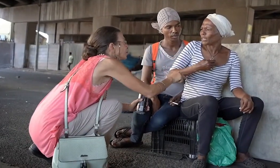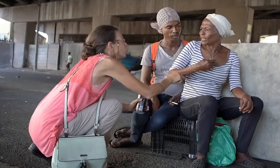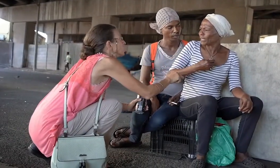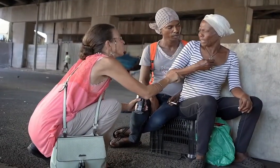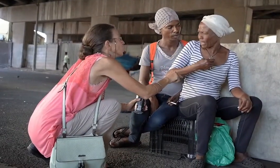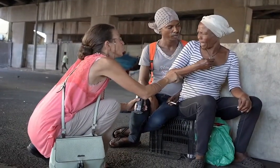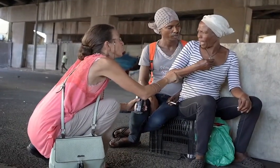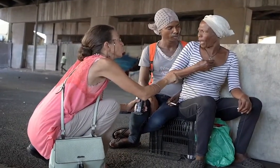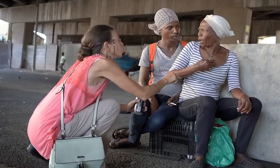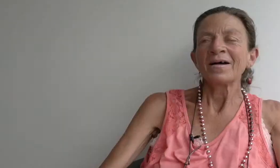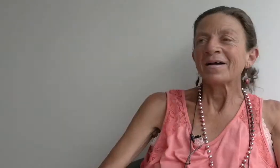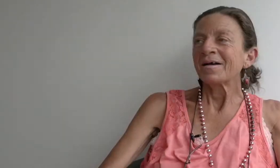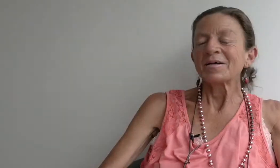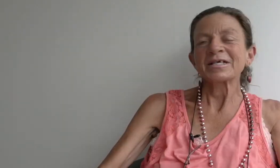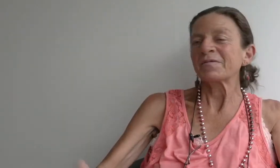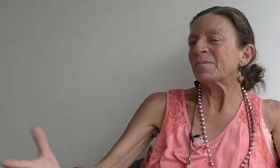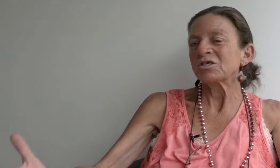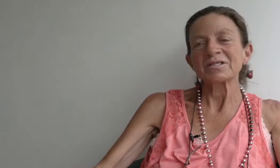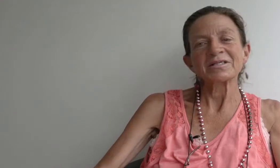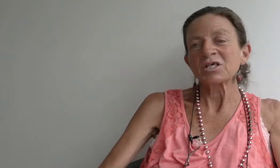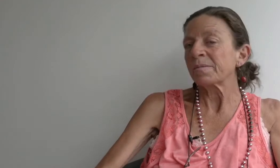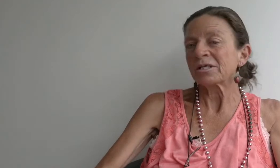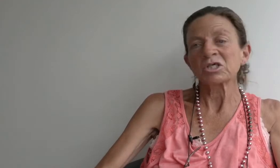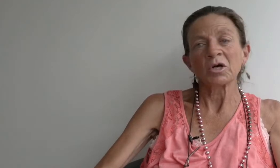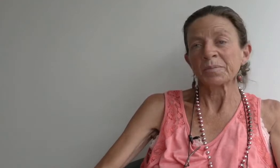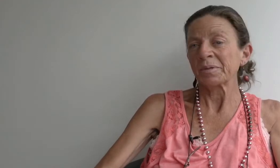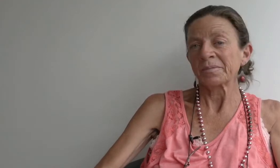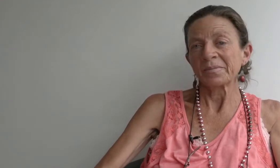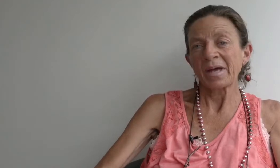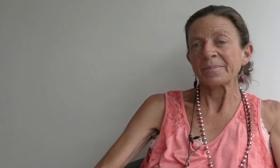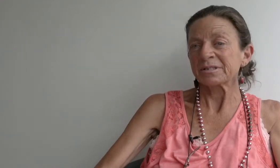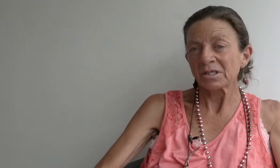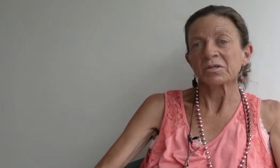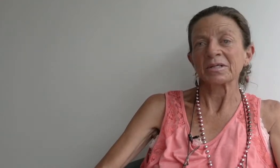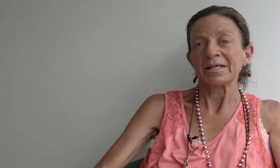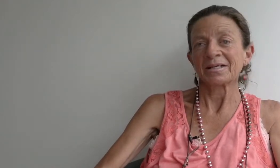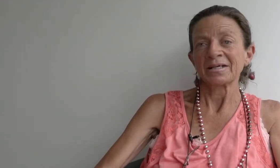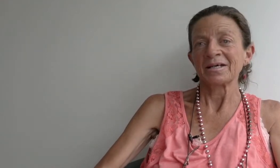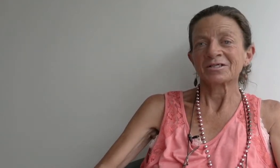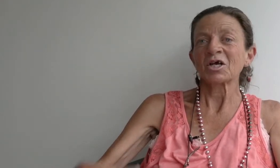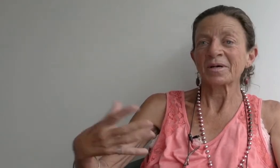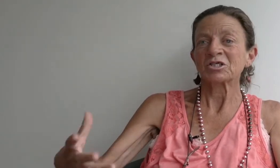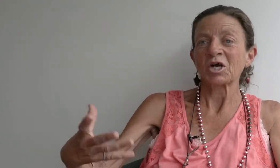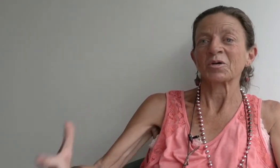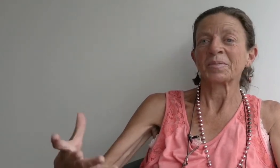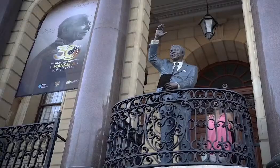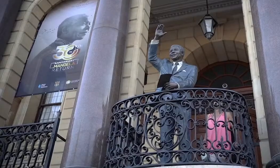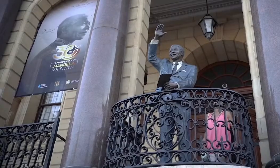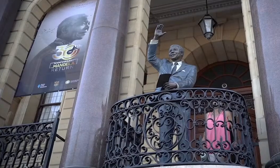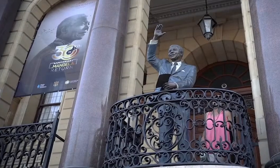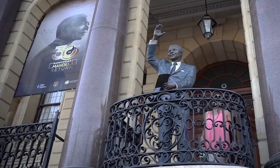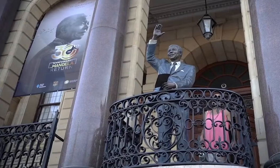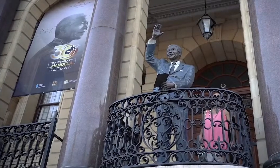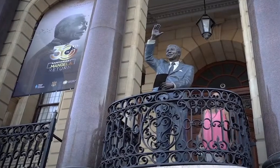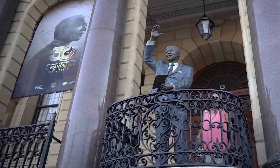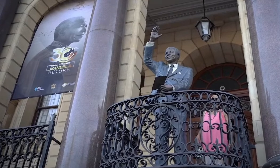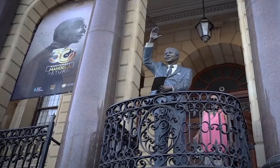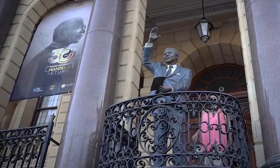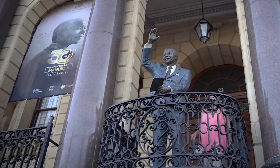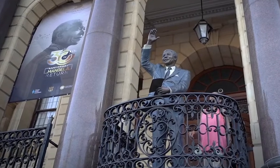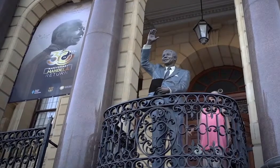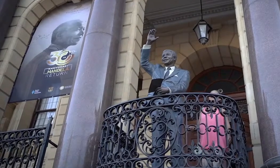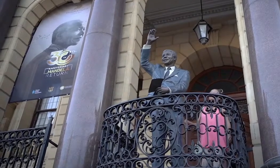and being cleared of it has given me just so much hope. Absolutely. So much hope in life. I think for